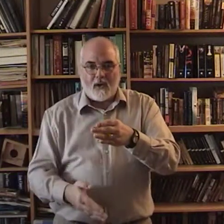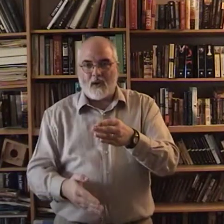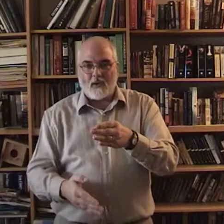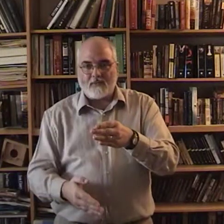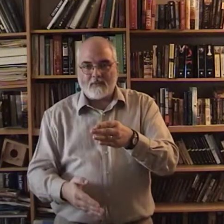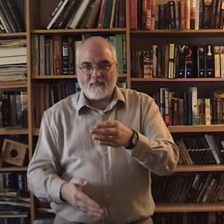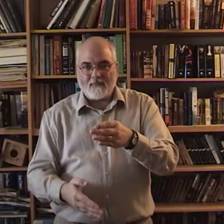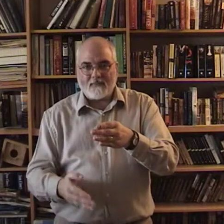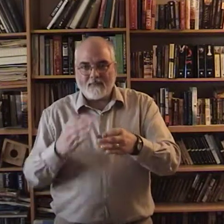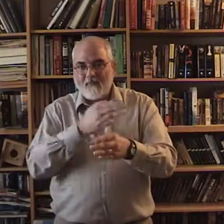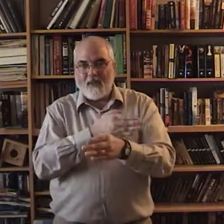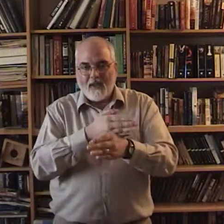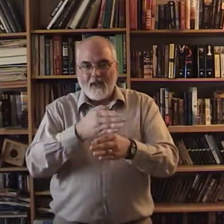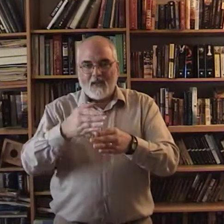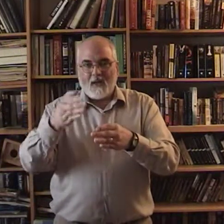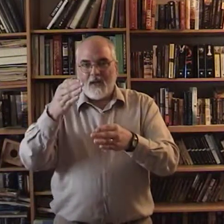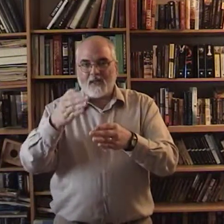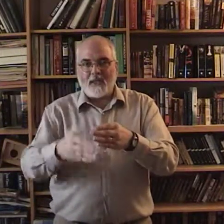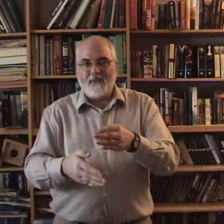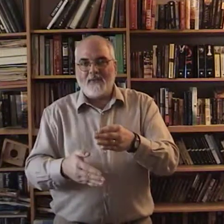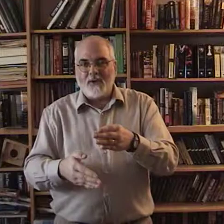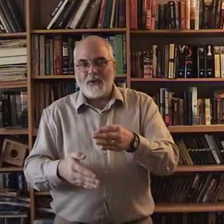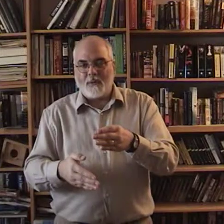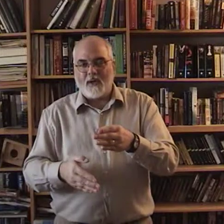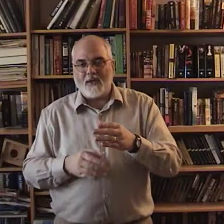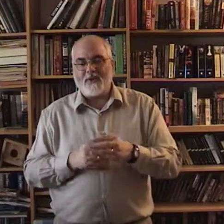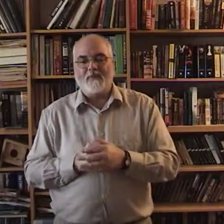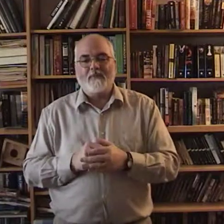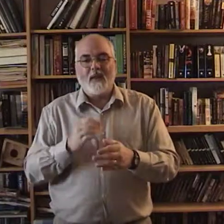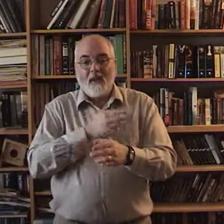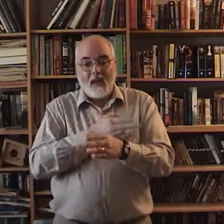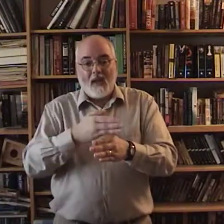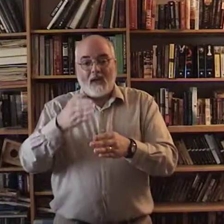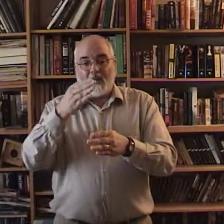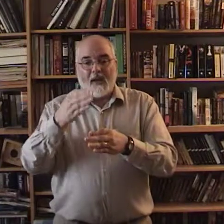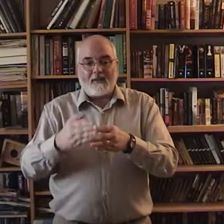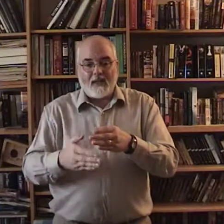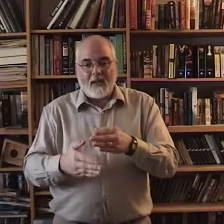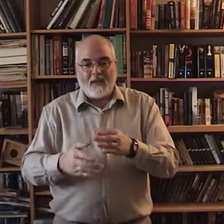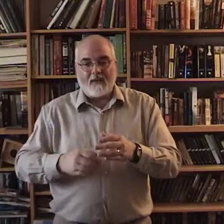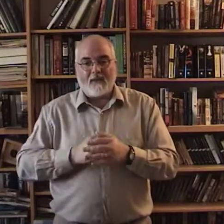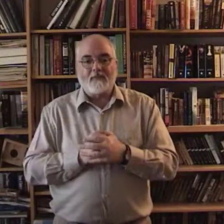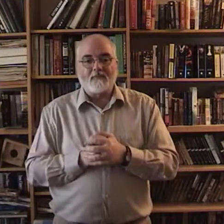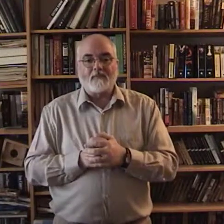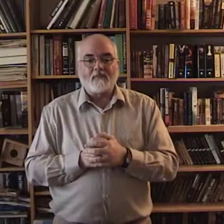off. Okay, it's an unfinished bridge at the end.